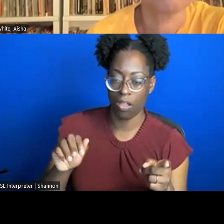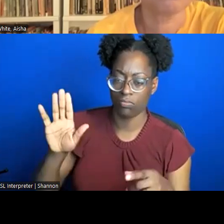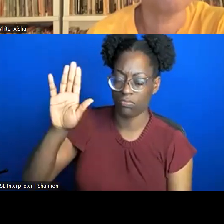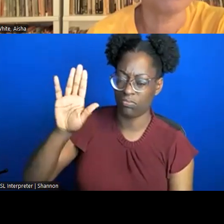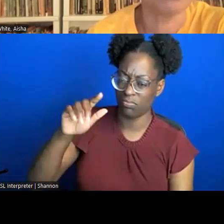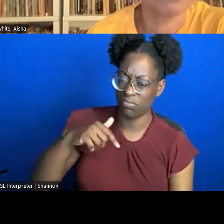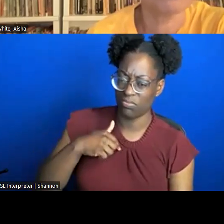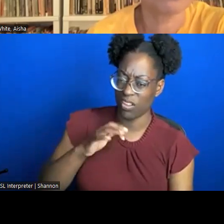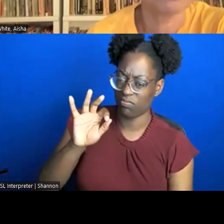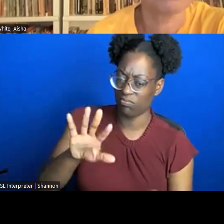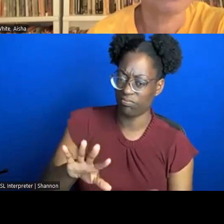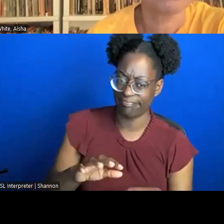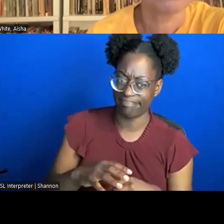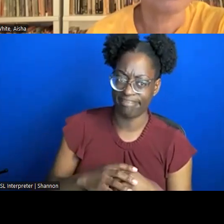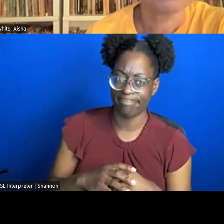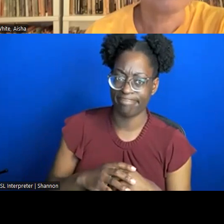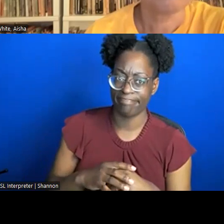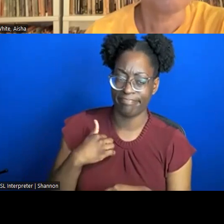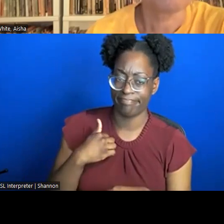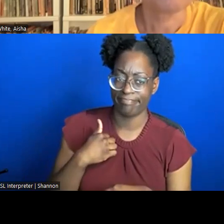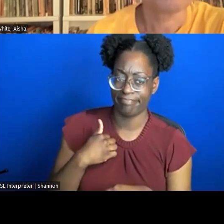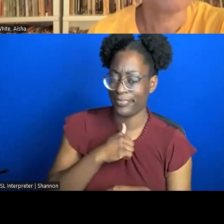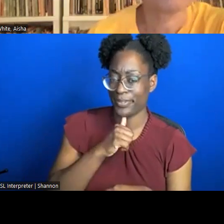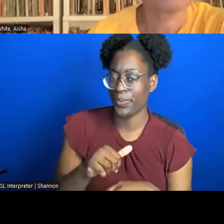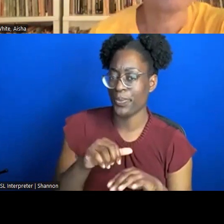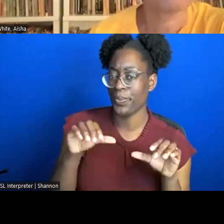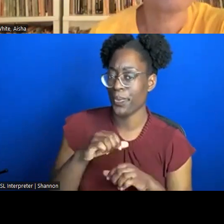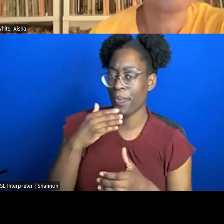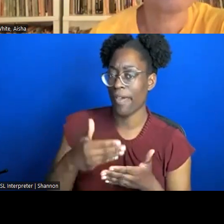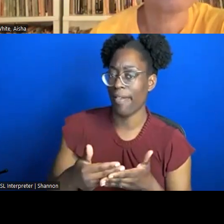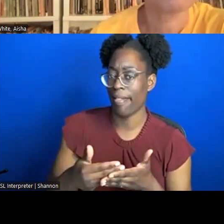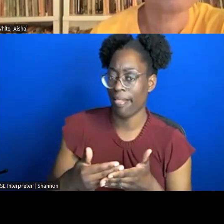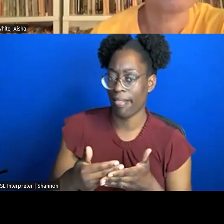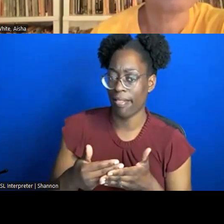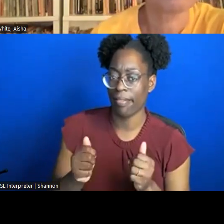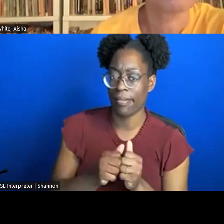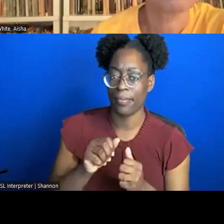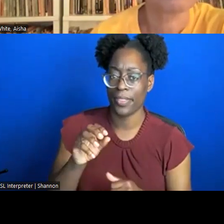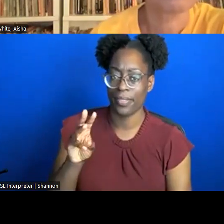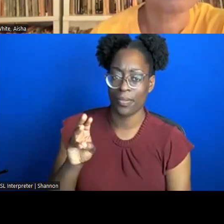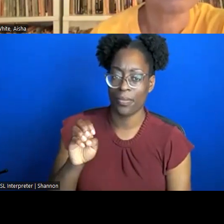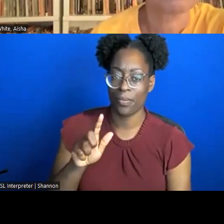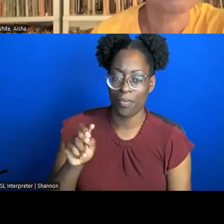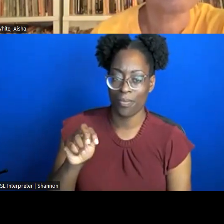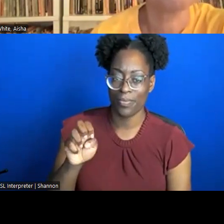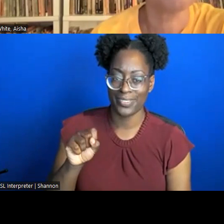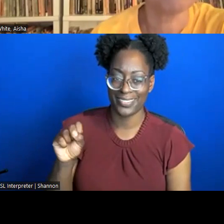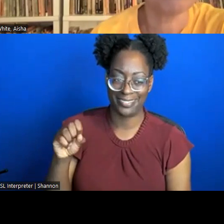childhood. Okay. And I think so much of that has to do with sort of the history of the field.